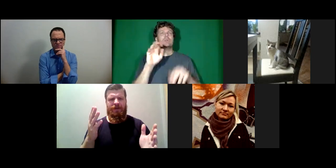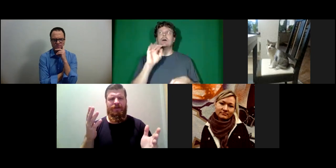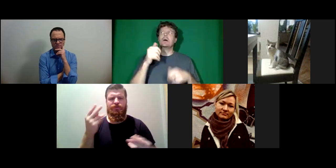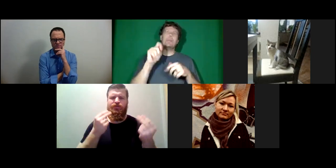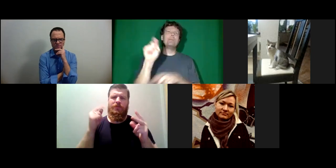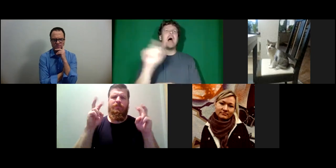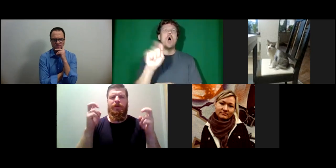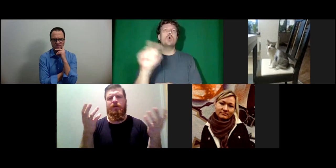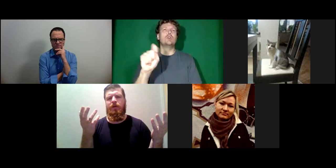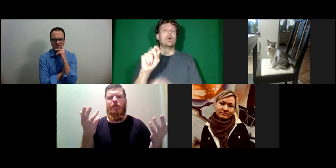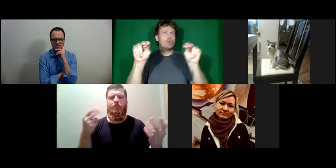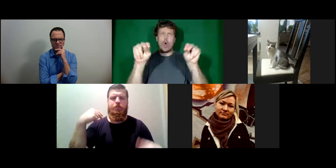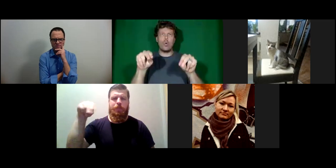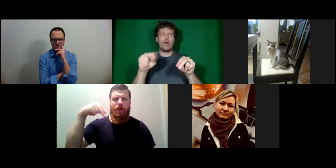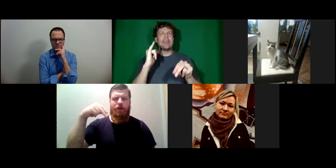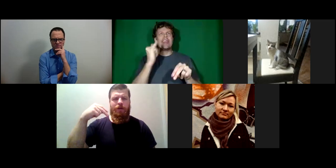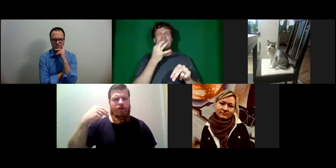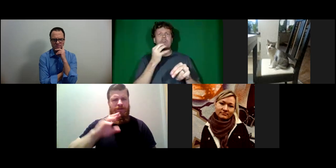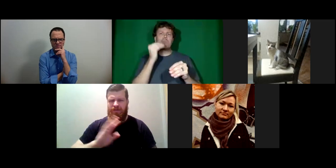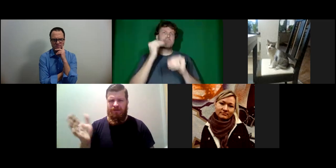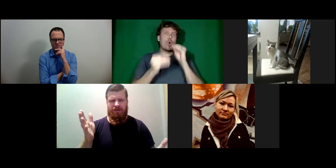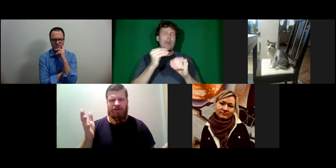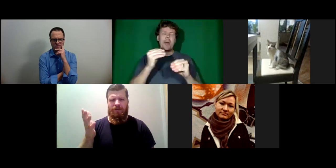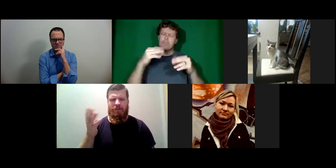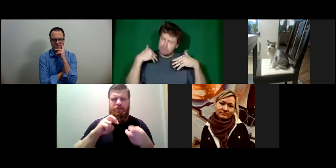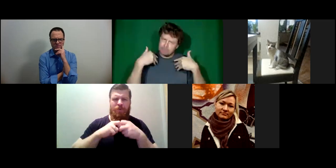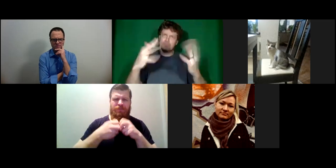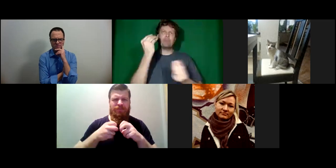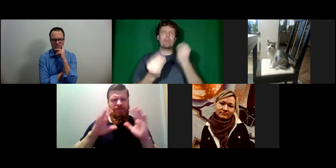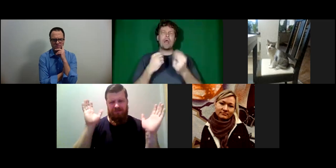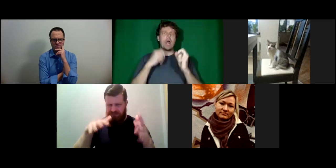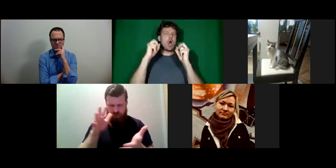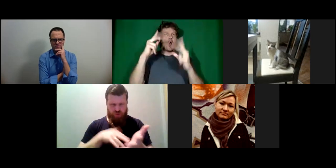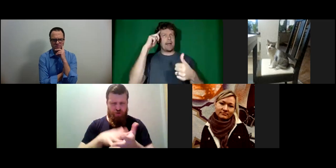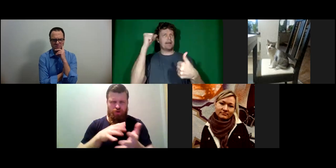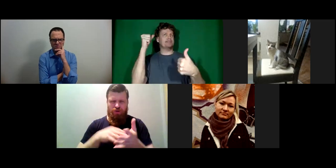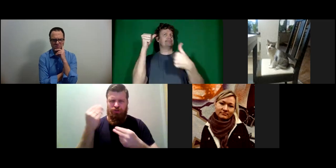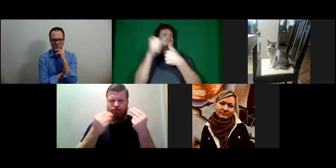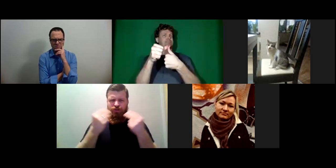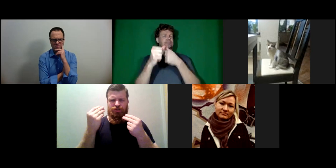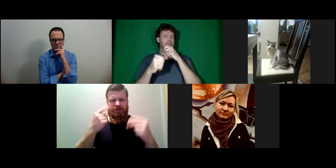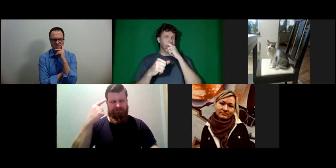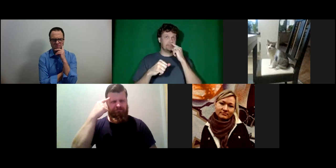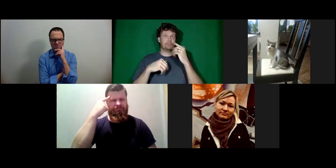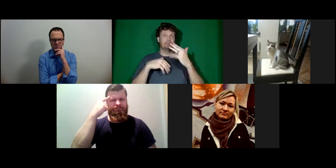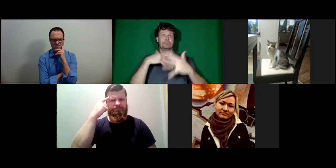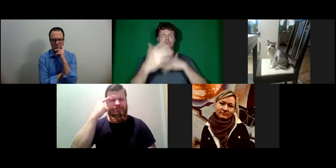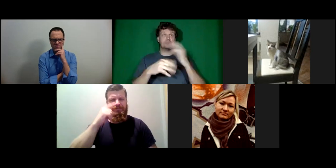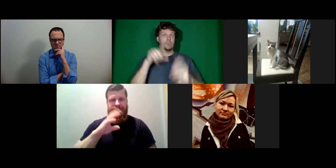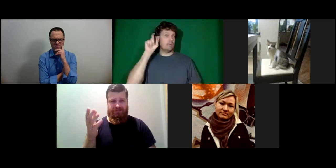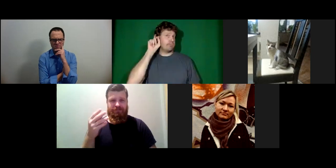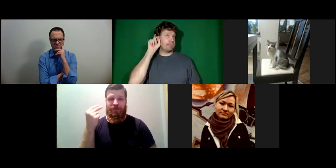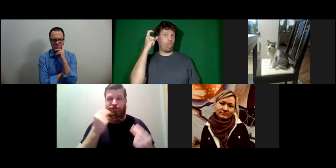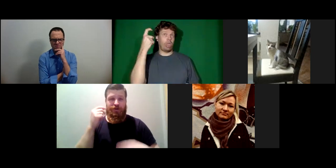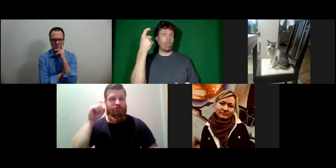there's no pain during a match. There's no breaks during a match. If you have a problem, you just keep on